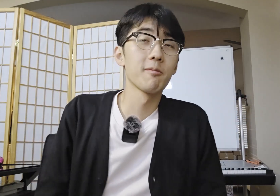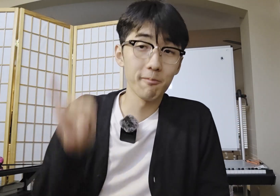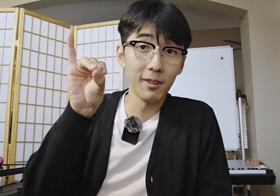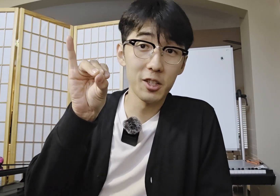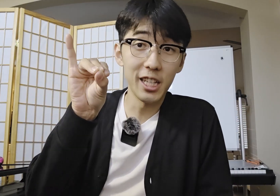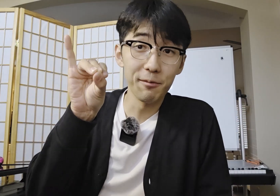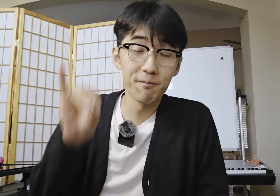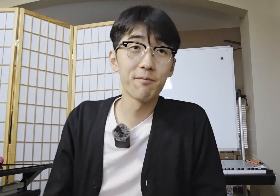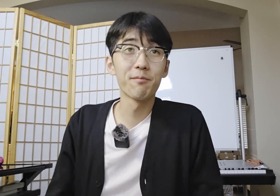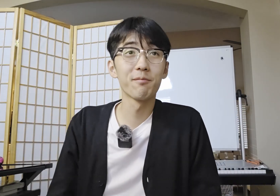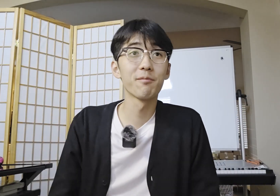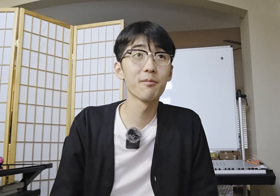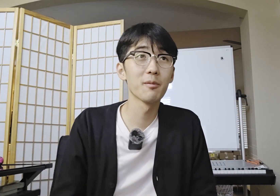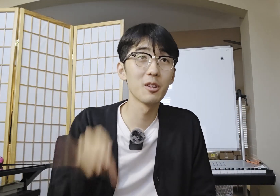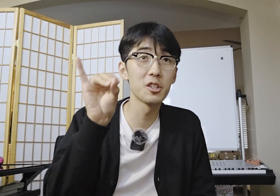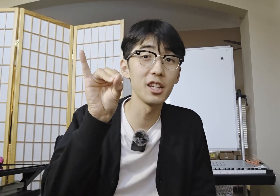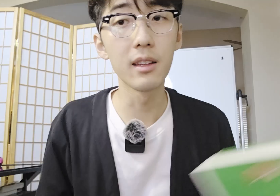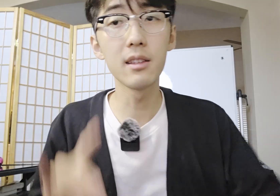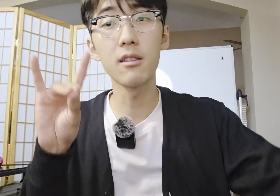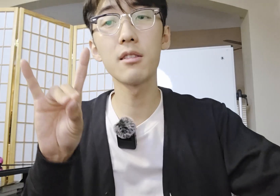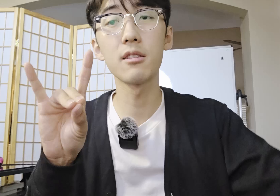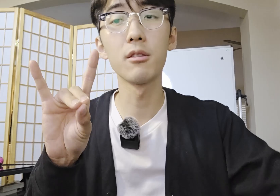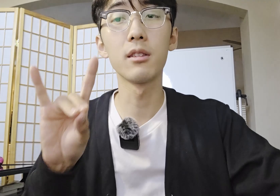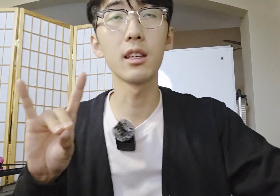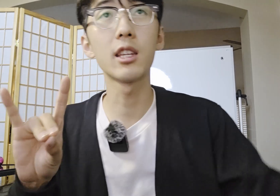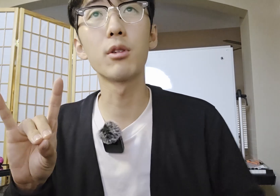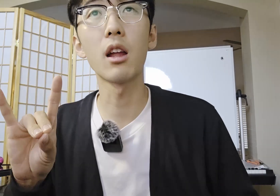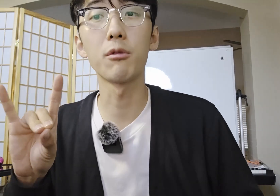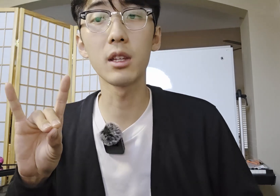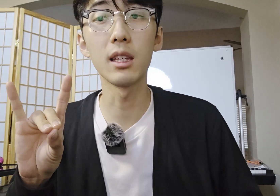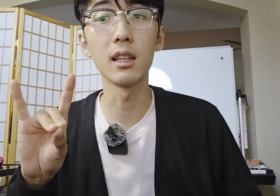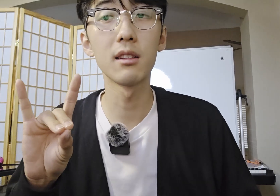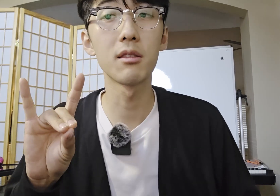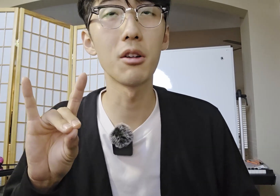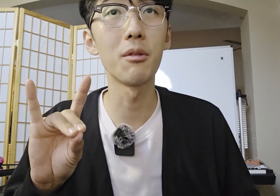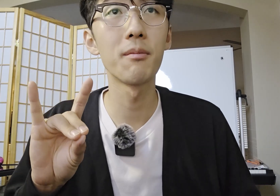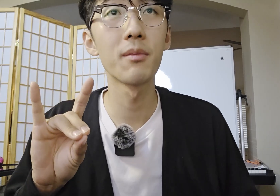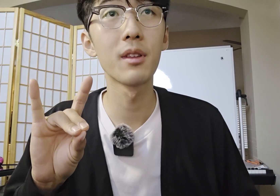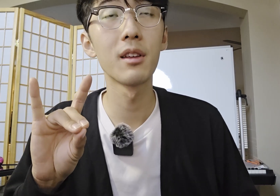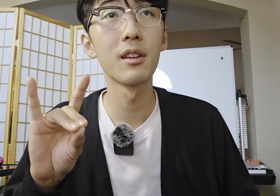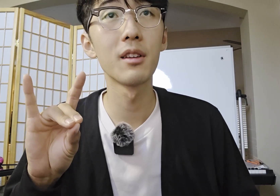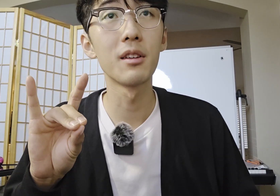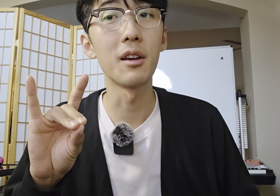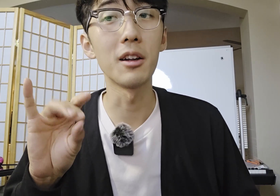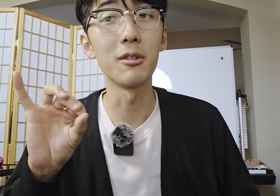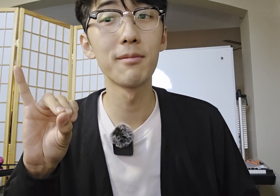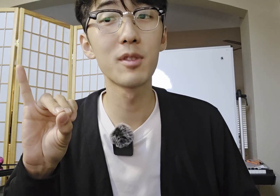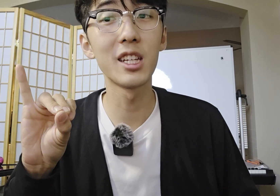chi. Chi. This is also the hiragana for ki. So I don't know.